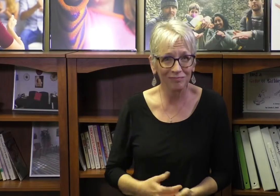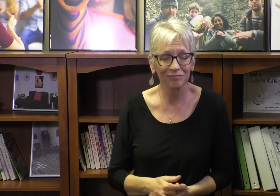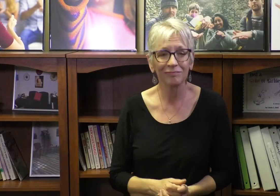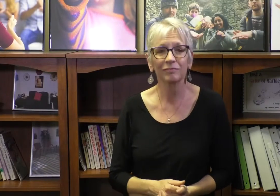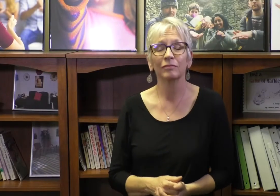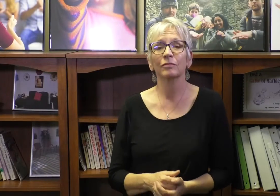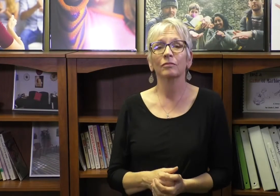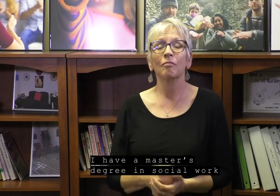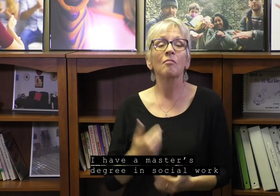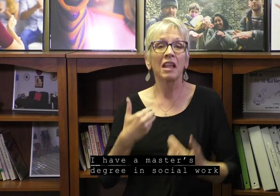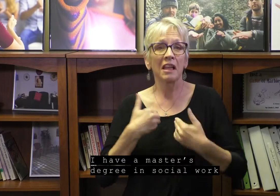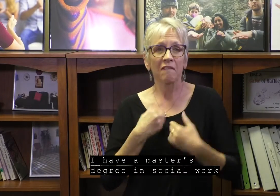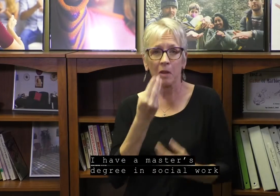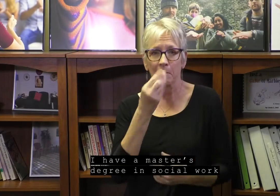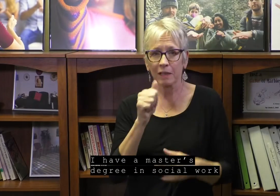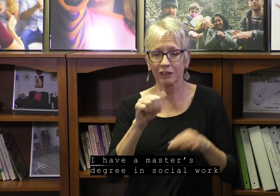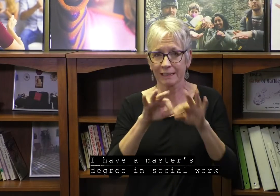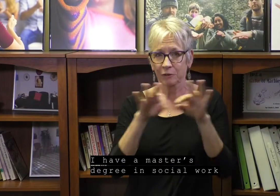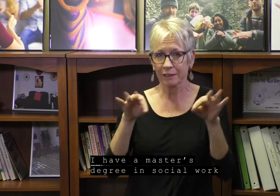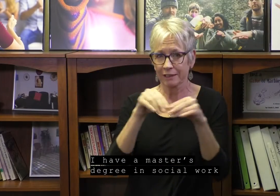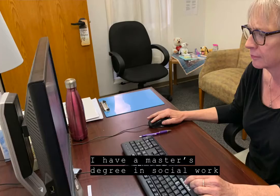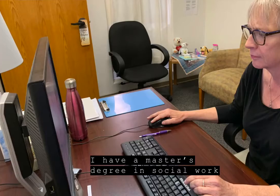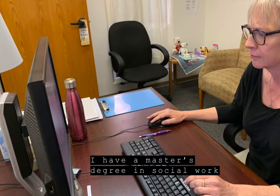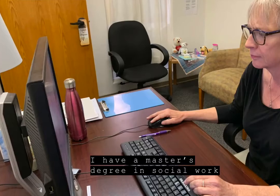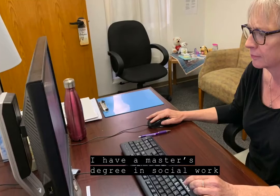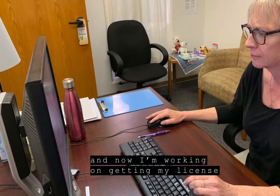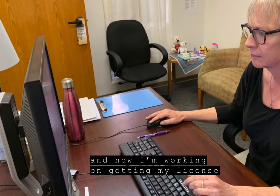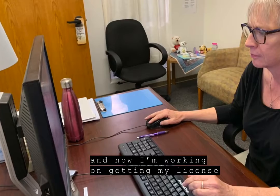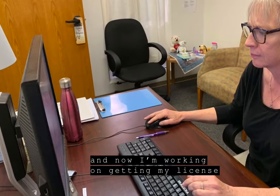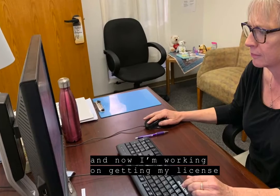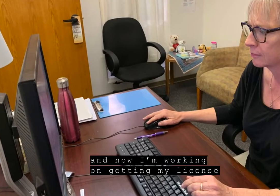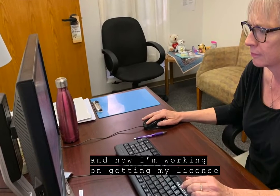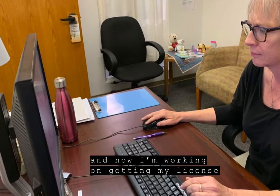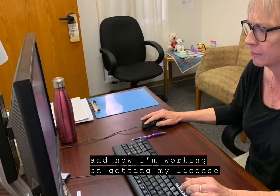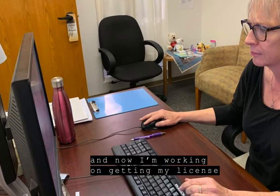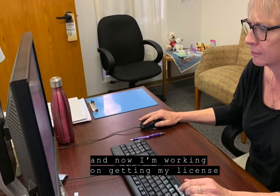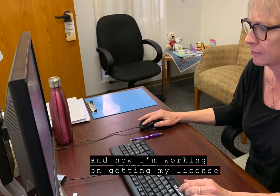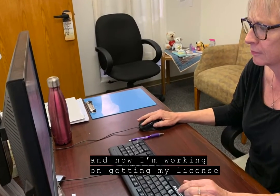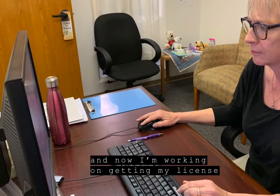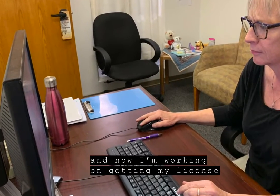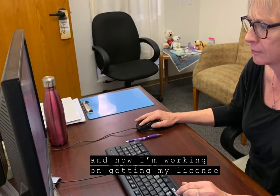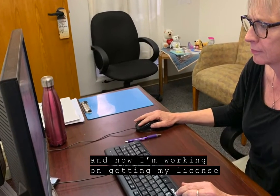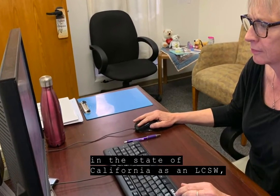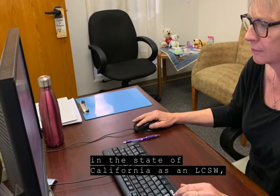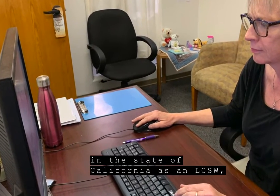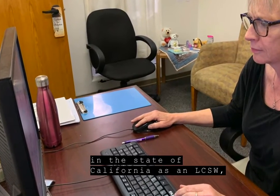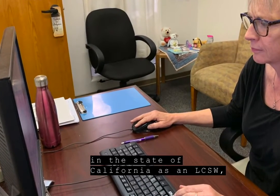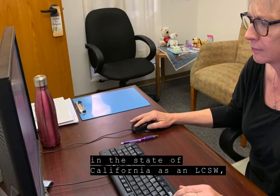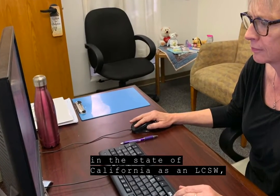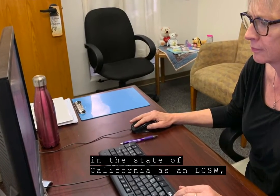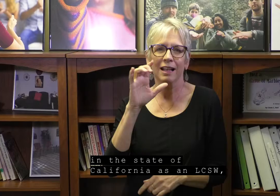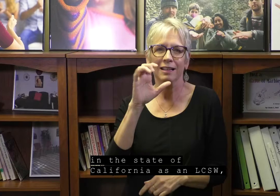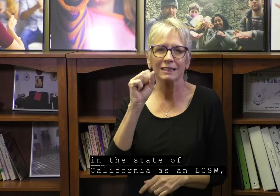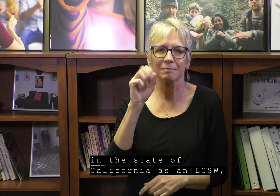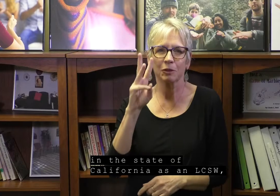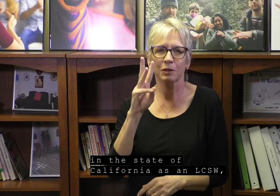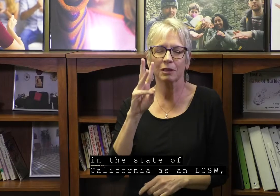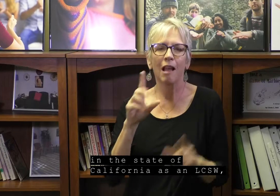I'm Deaf. I have a master's degree in social work. And now I'm working on getting my license in the state of